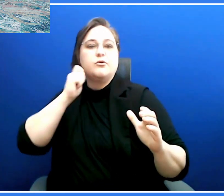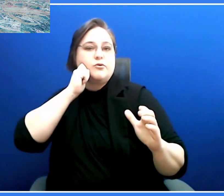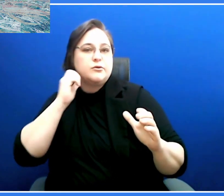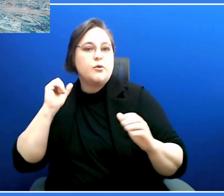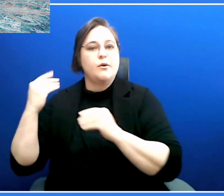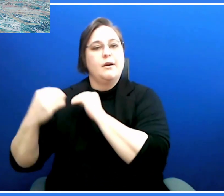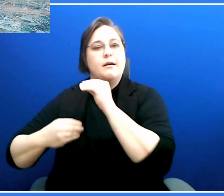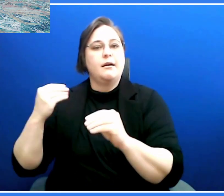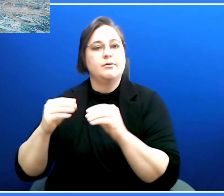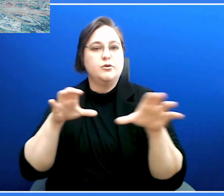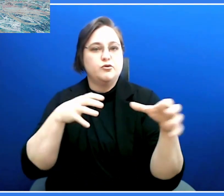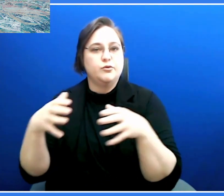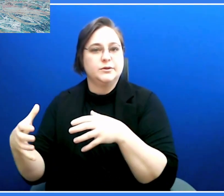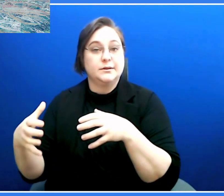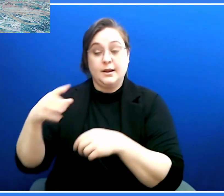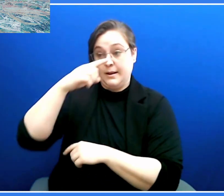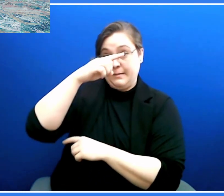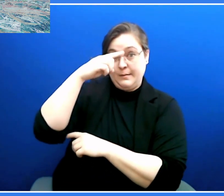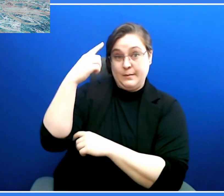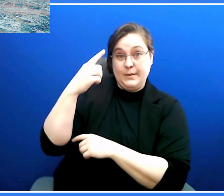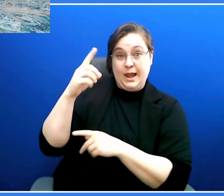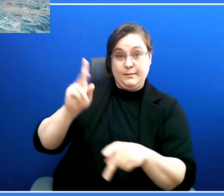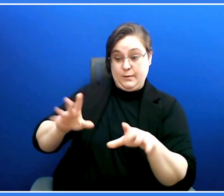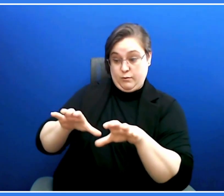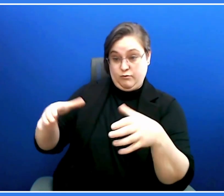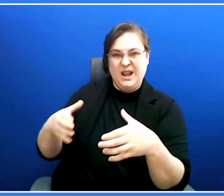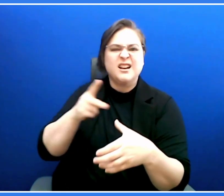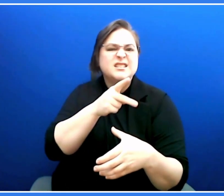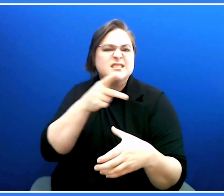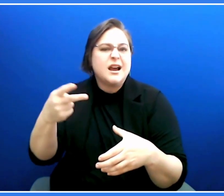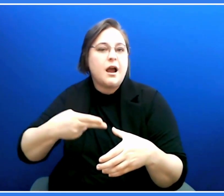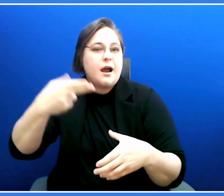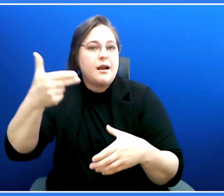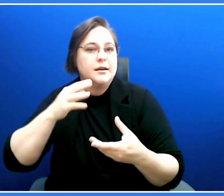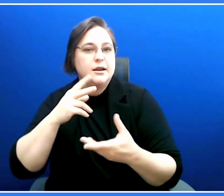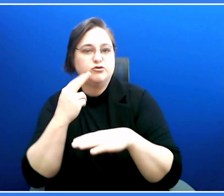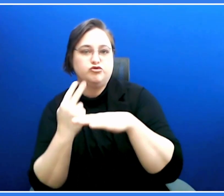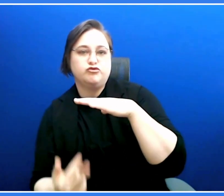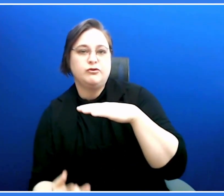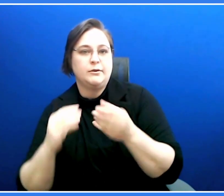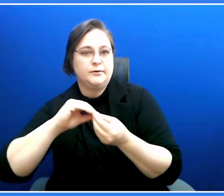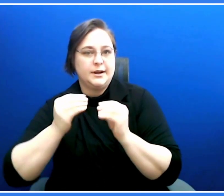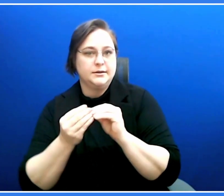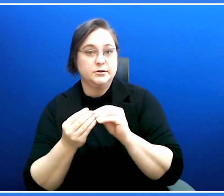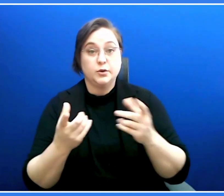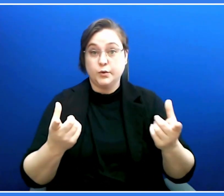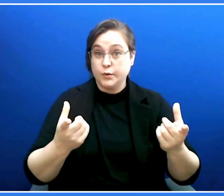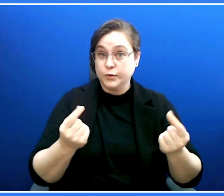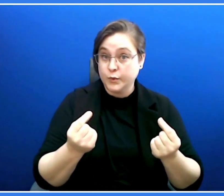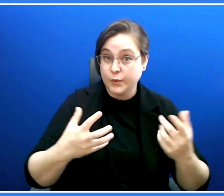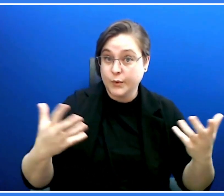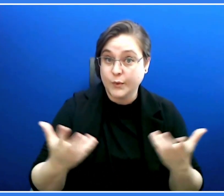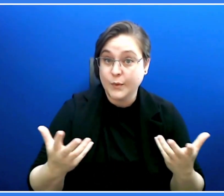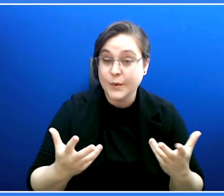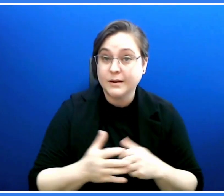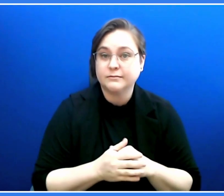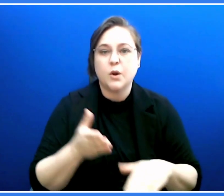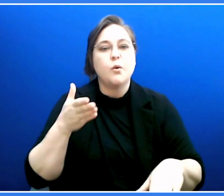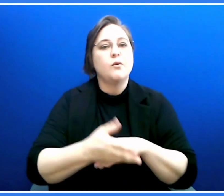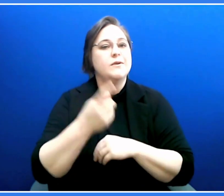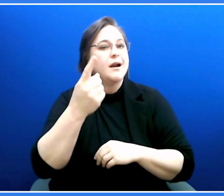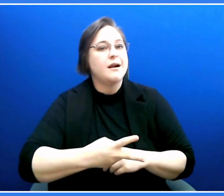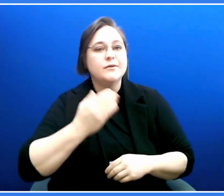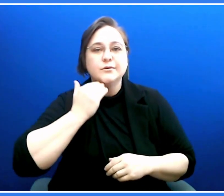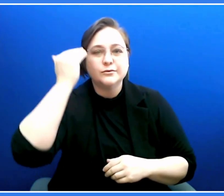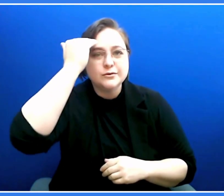had the second-highest drowning rates. What can be done? Over half of adults have never